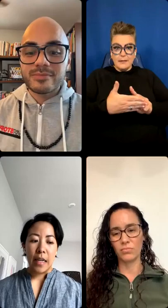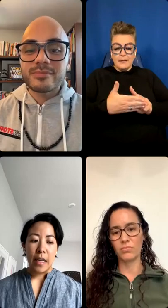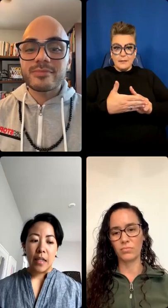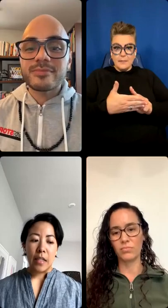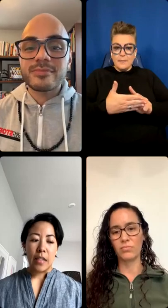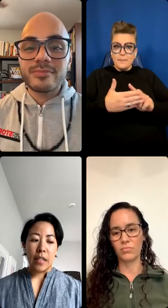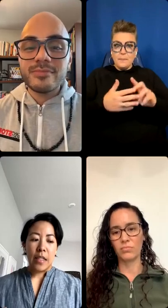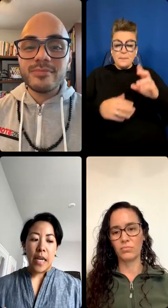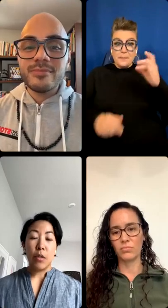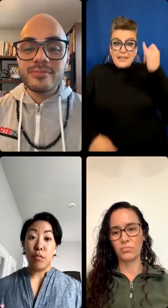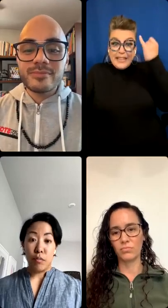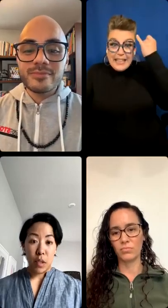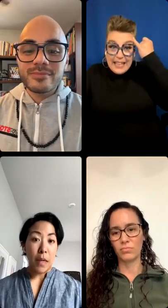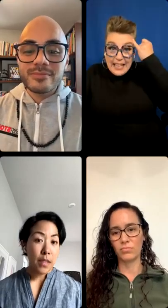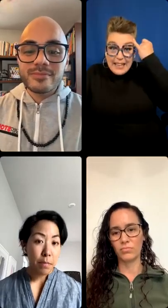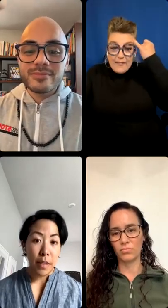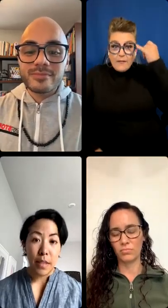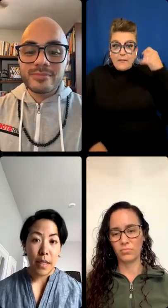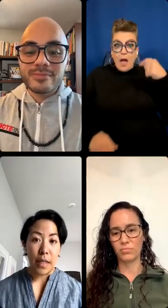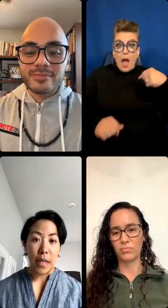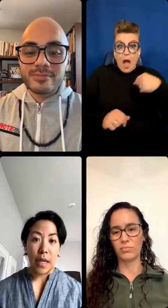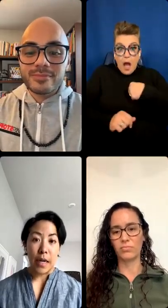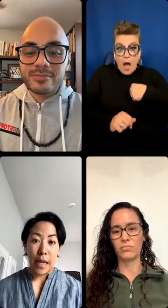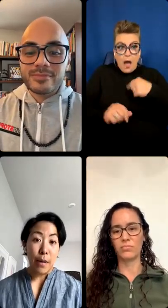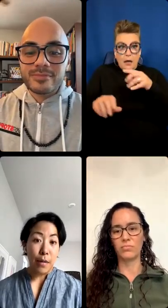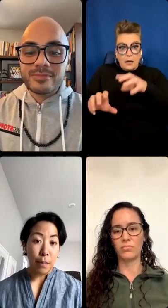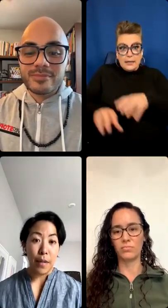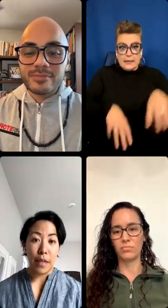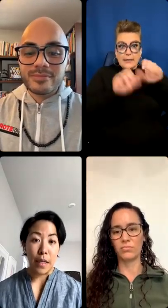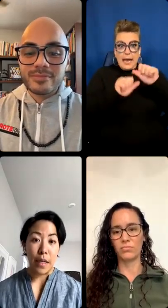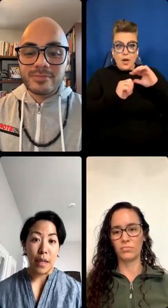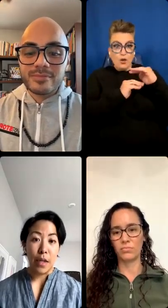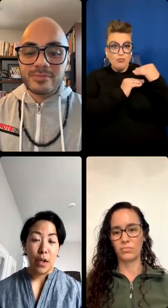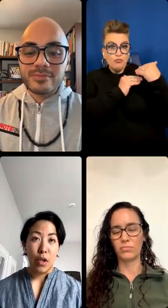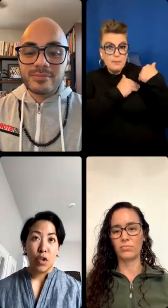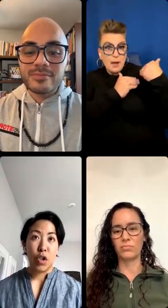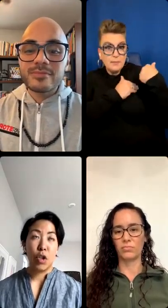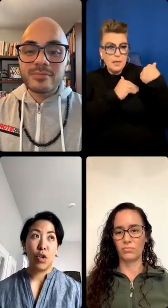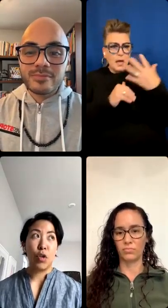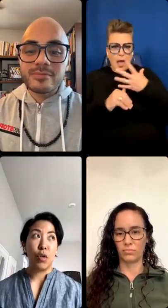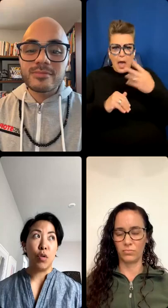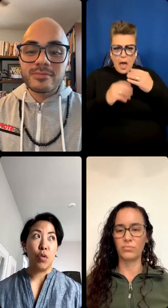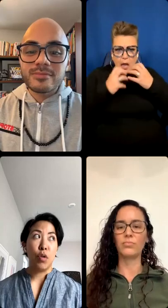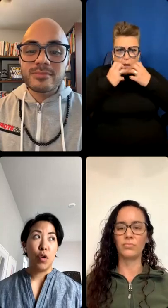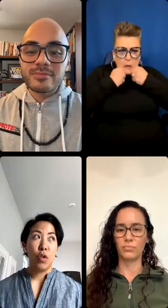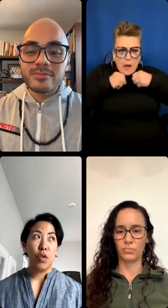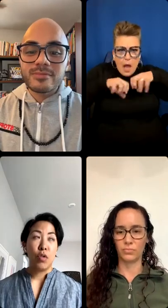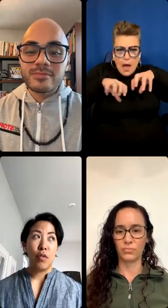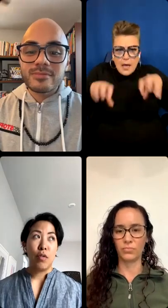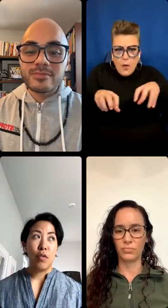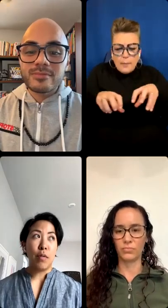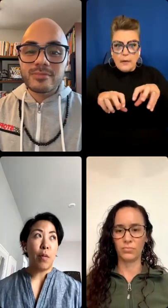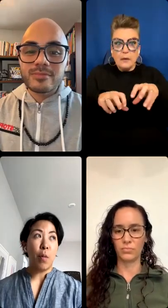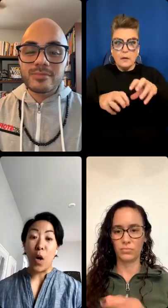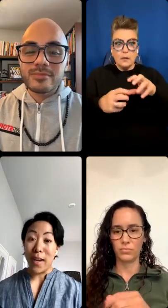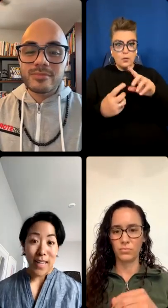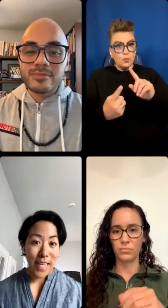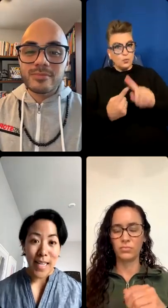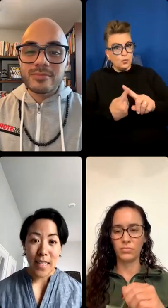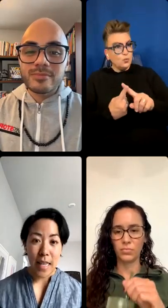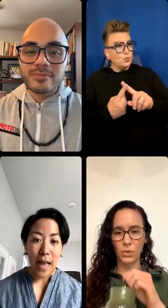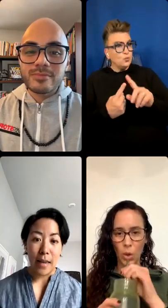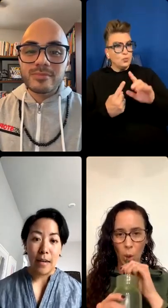I take the responsibility and accountability to